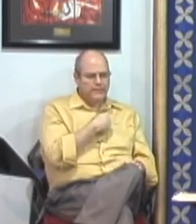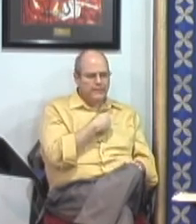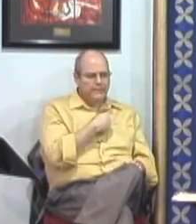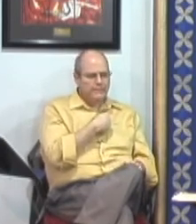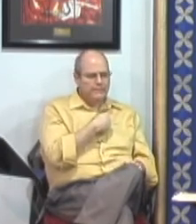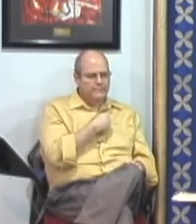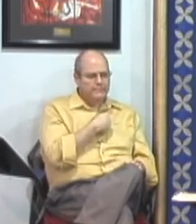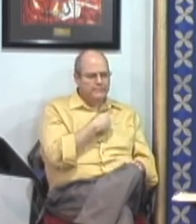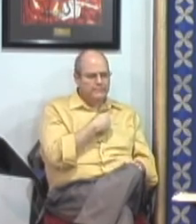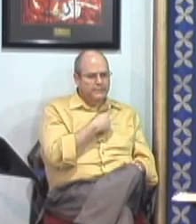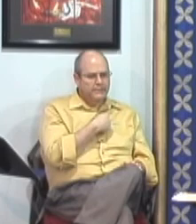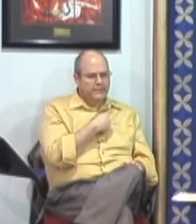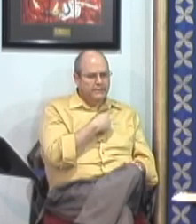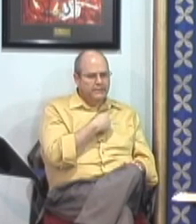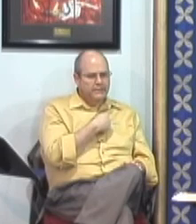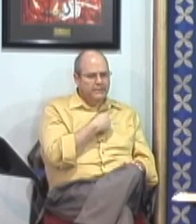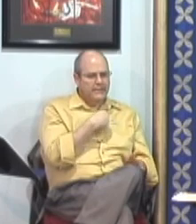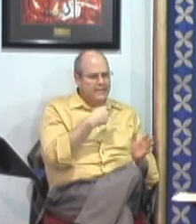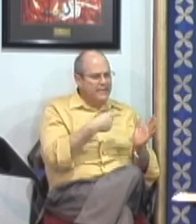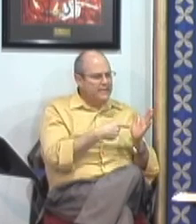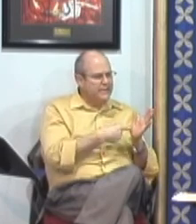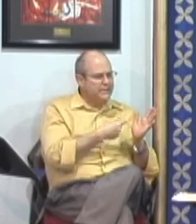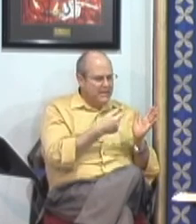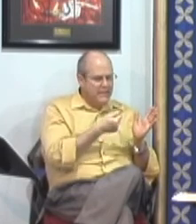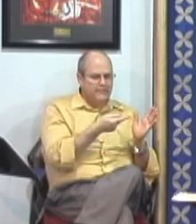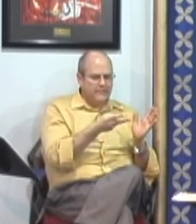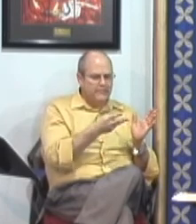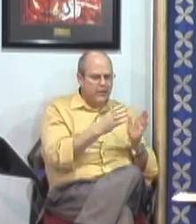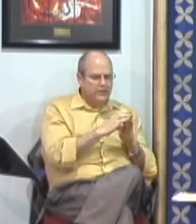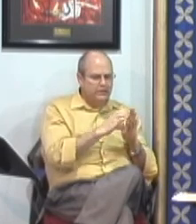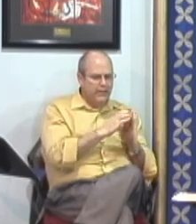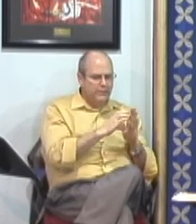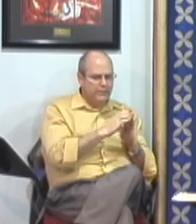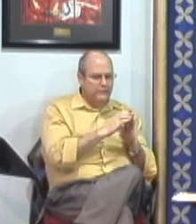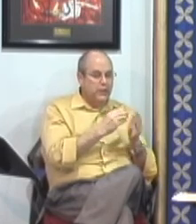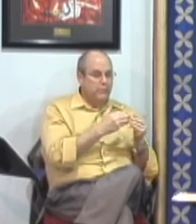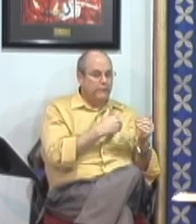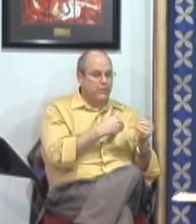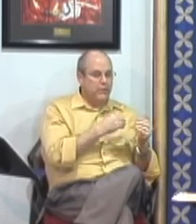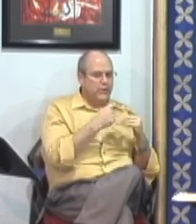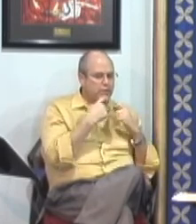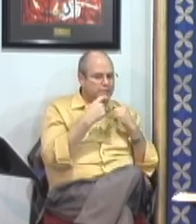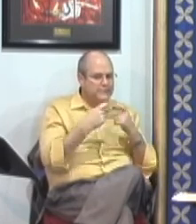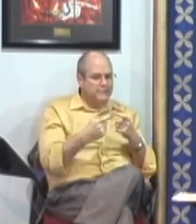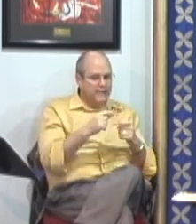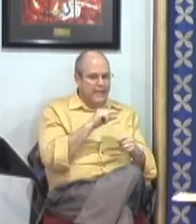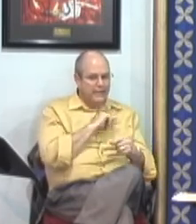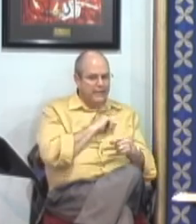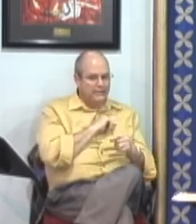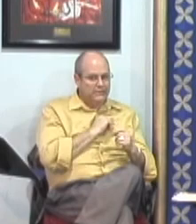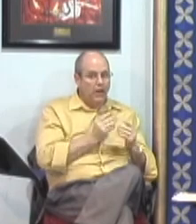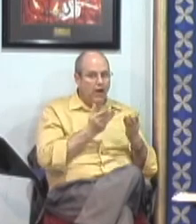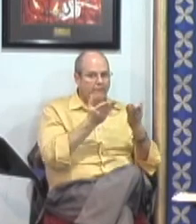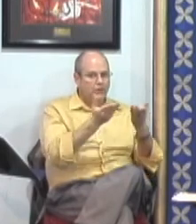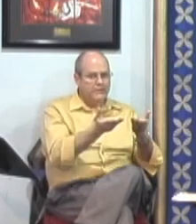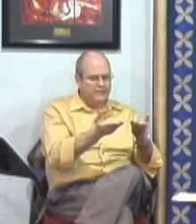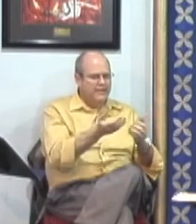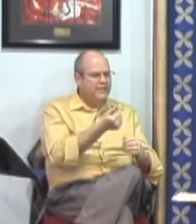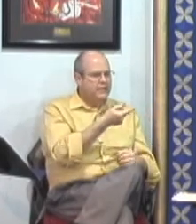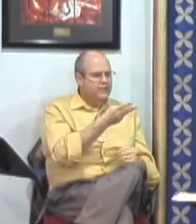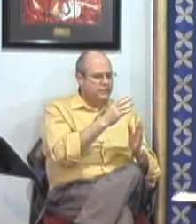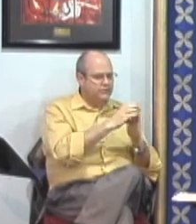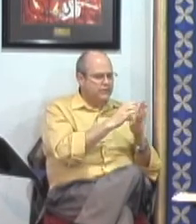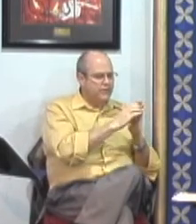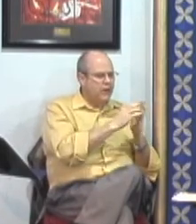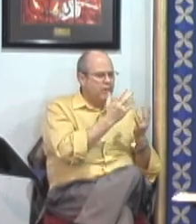was struck by the fact that there's several chapters before you get to the sin and guilt offerings that most of us think about. There's several chapters there